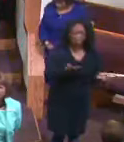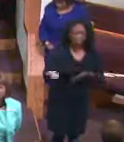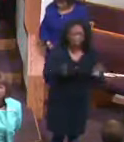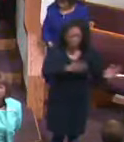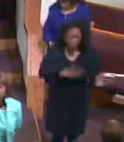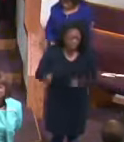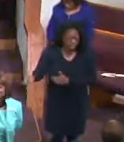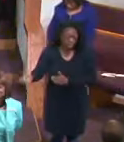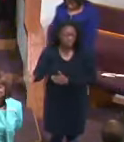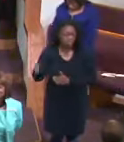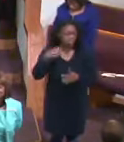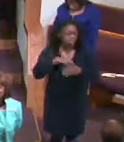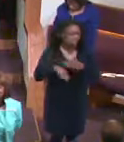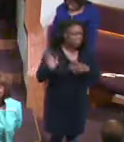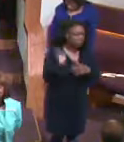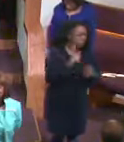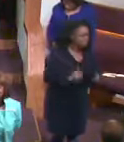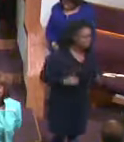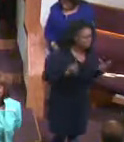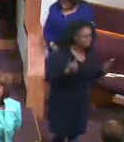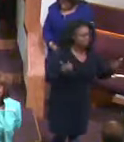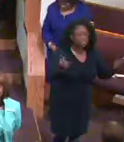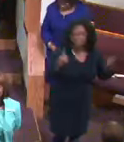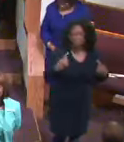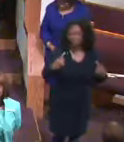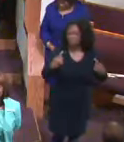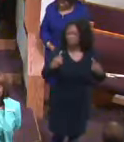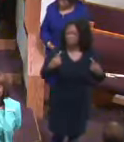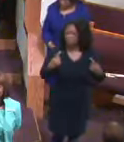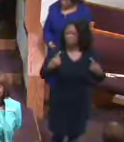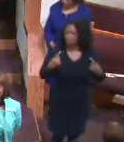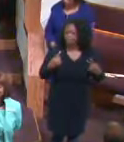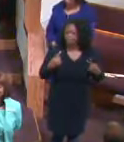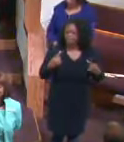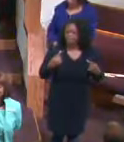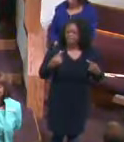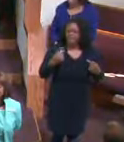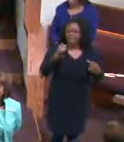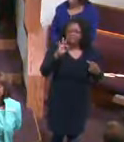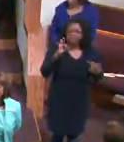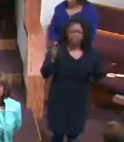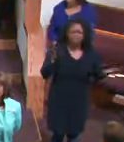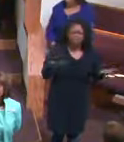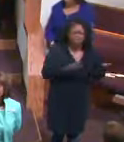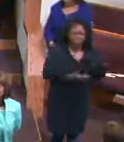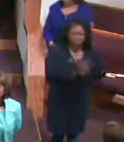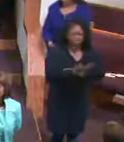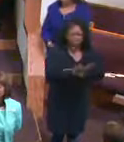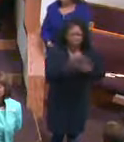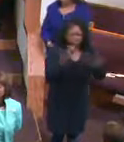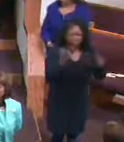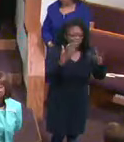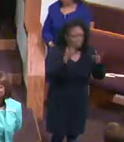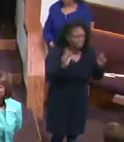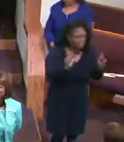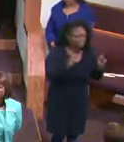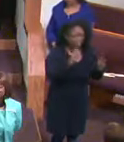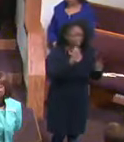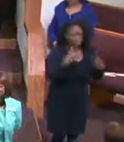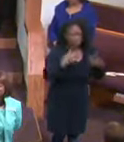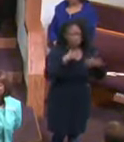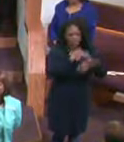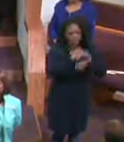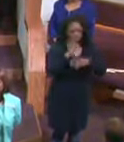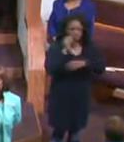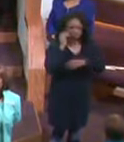your life. Won't you come? If you're here this morning, you are saved, but you do not have a church home, and perhaps you are